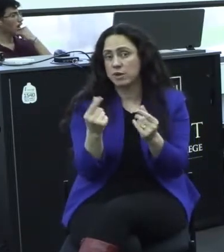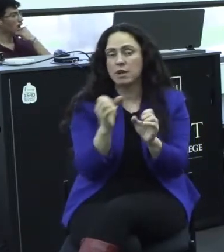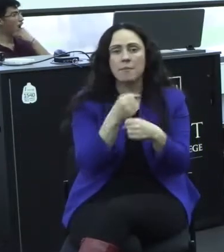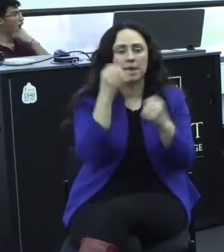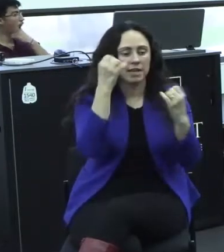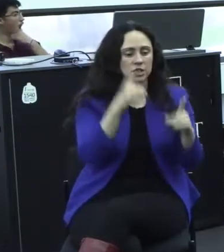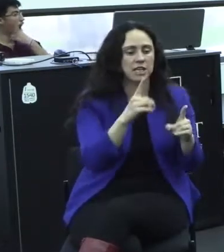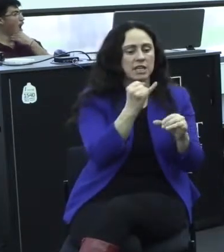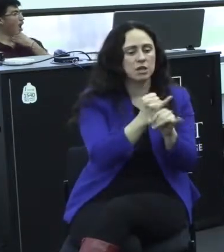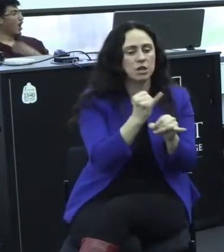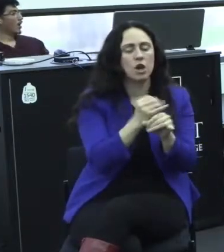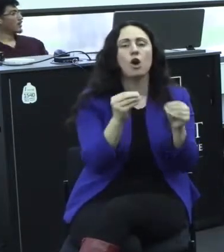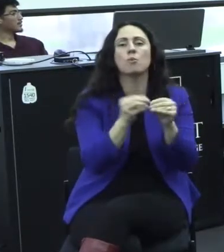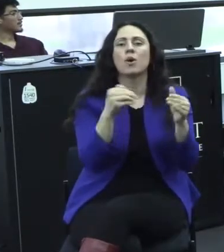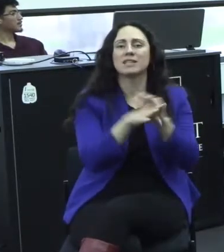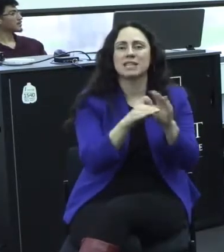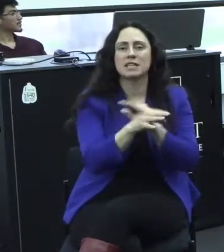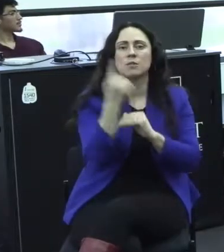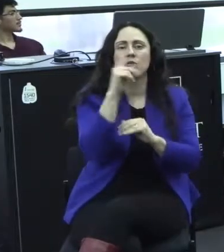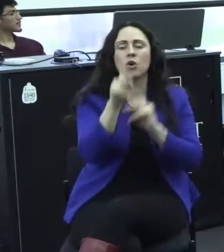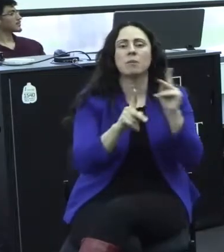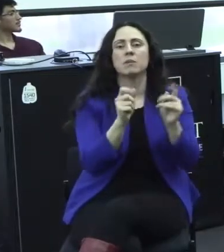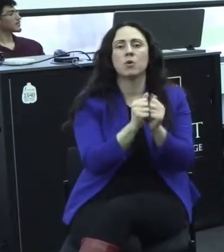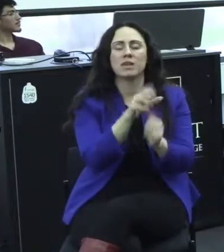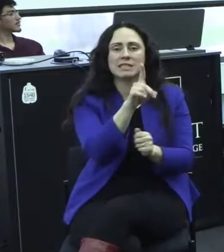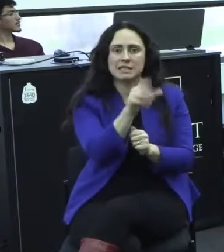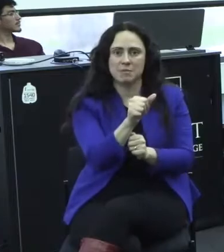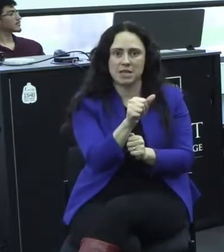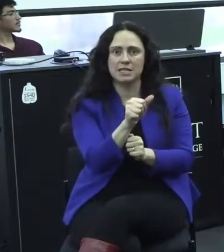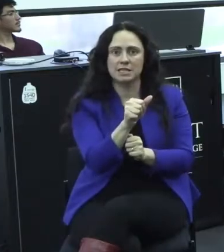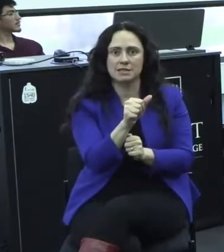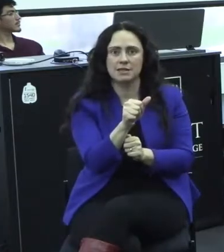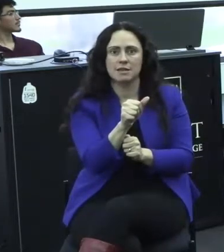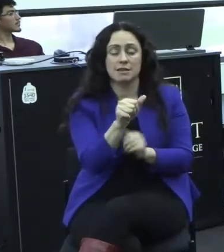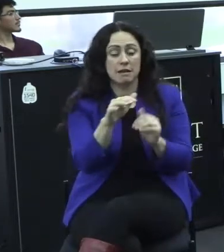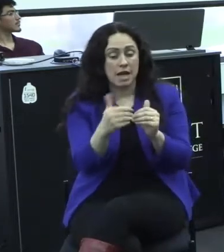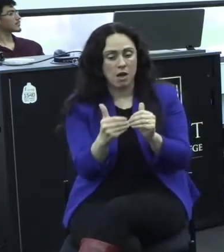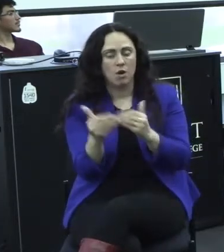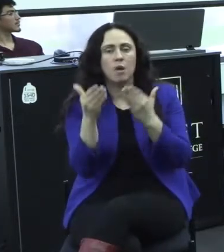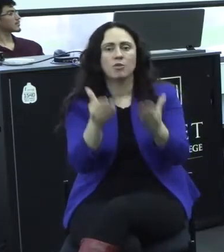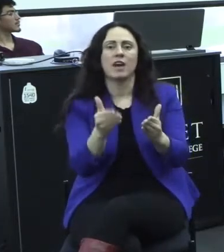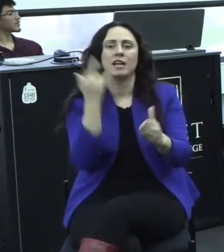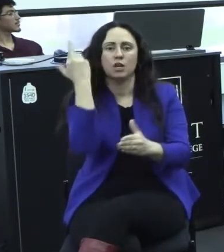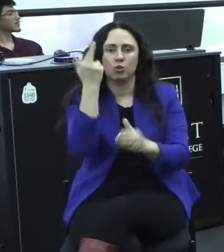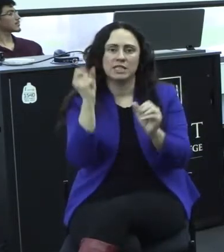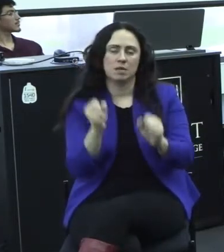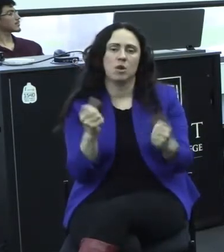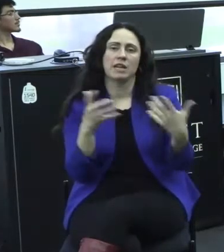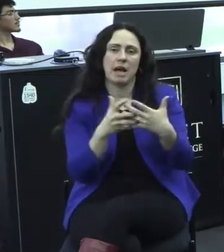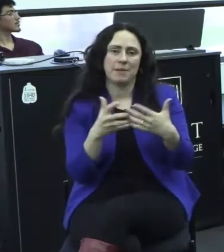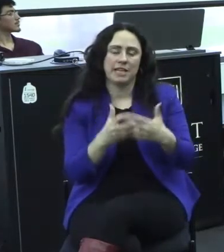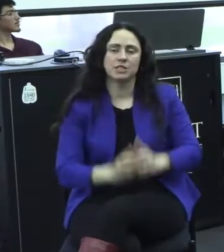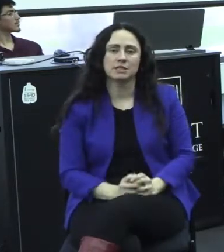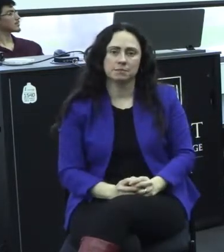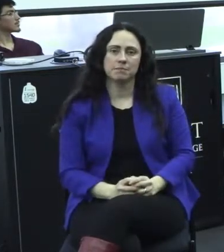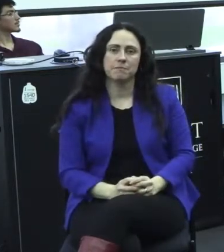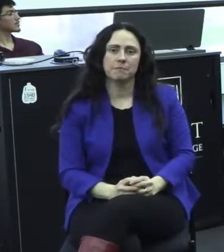educational institutions more accessible to disabled individuals by providing reasonable accommodations.